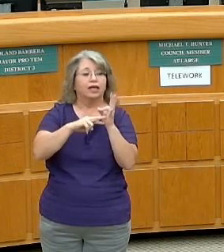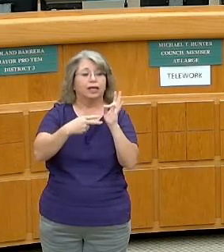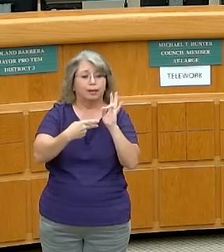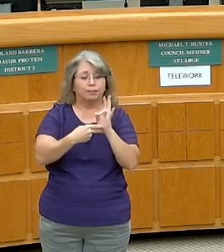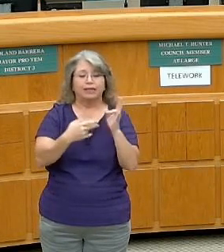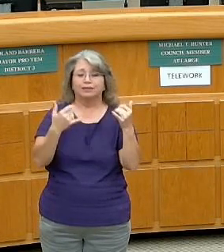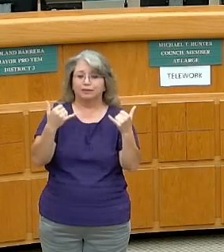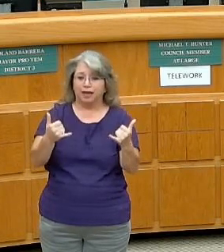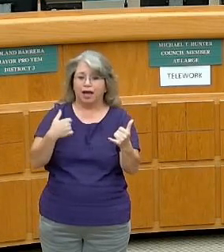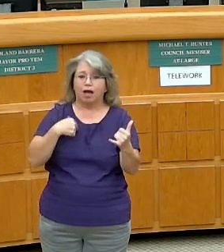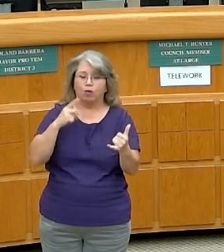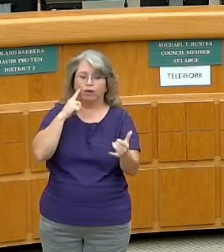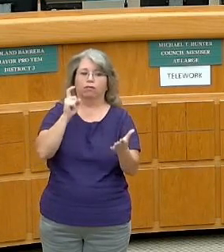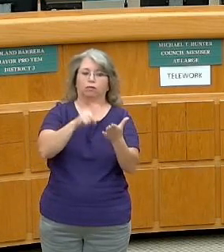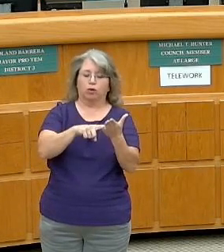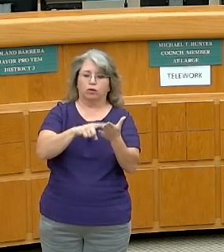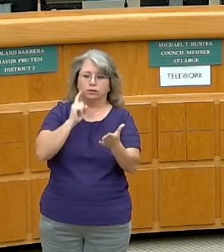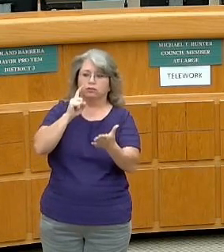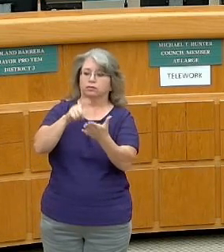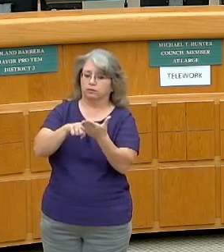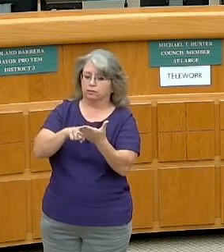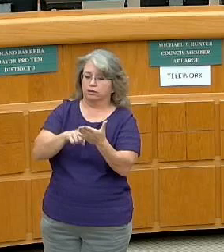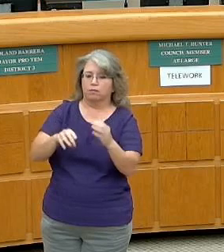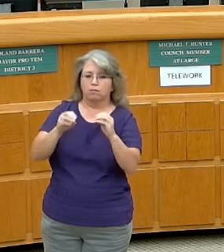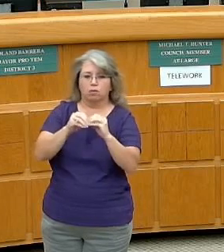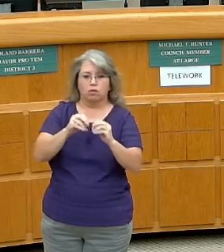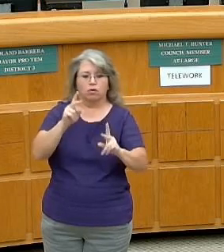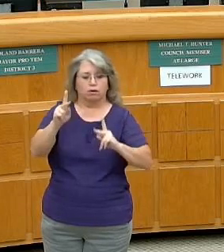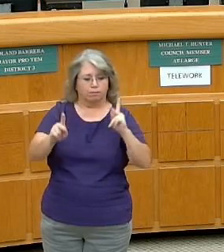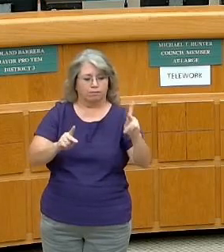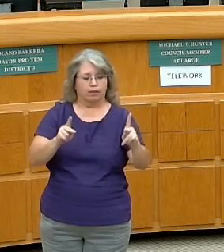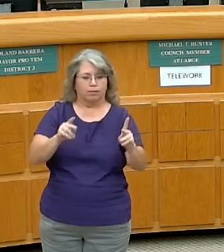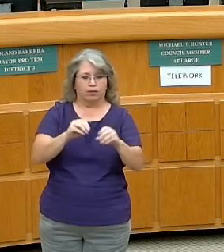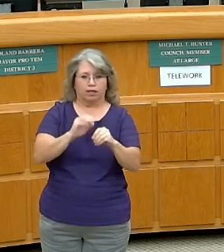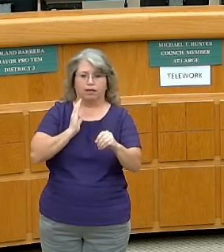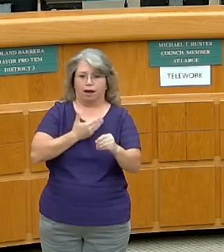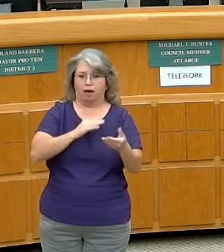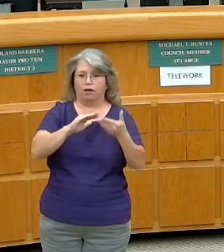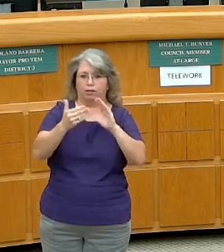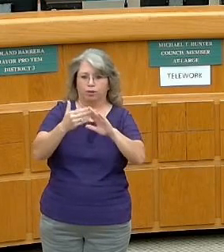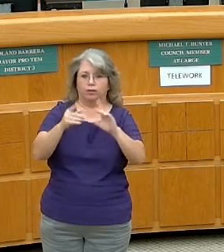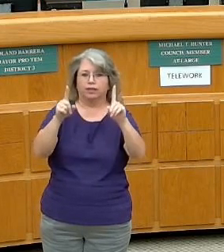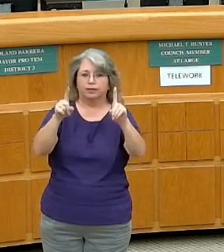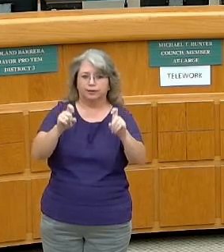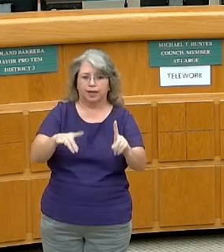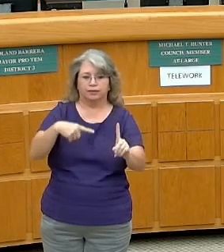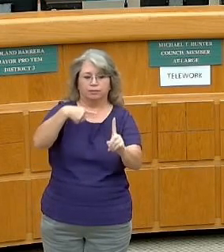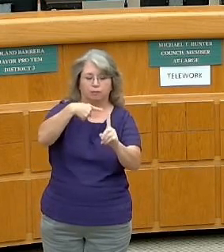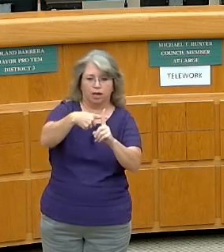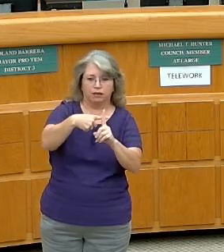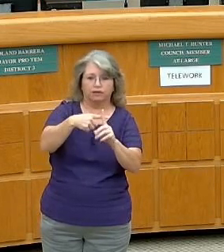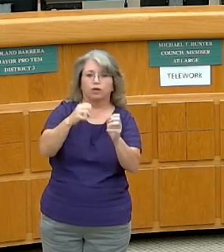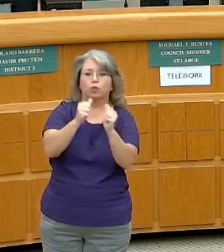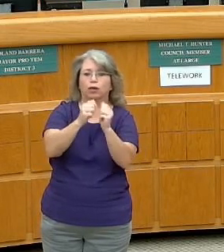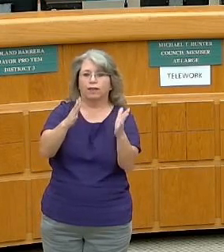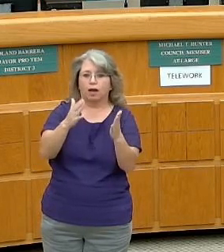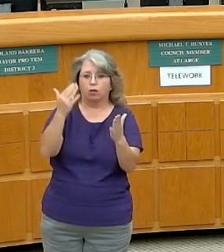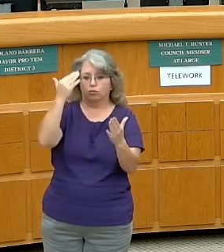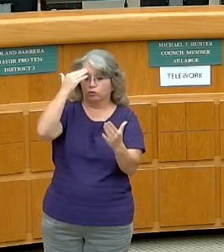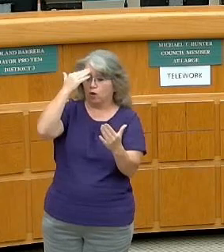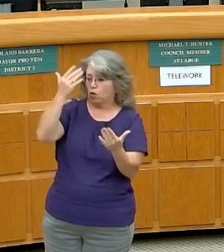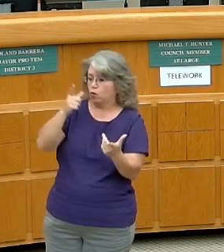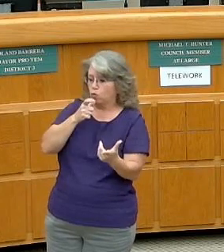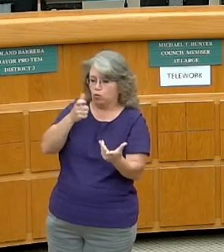seeing individuals in our community who are testing positive without known exposure. With